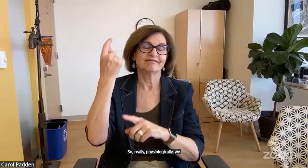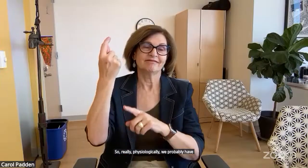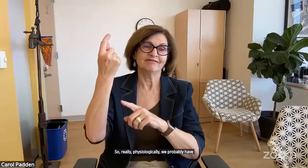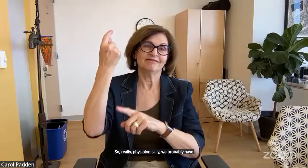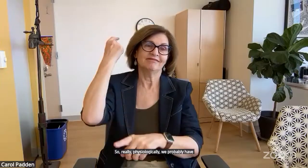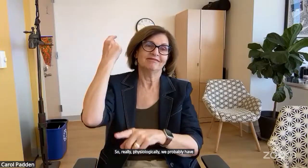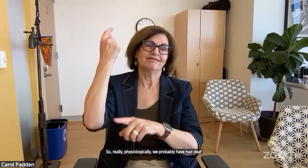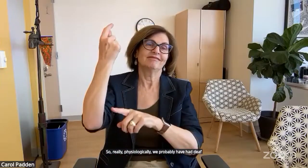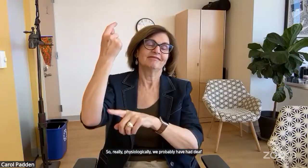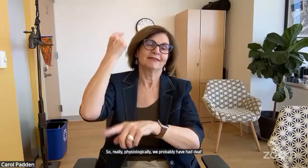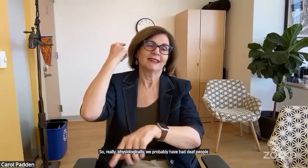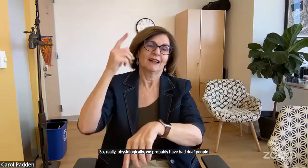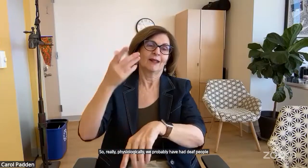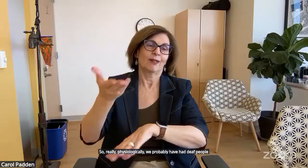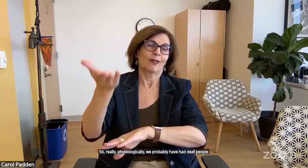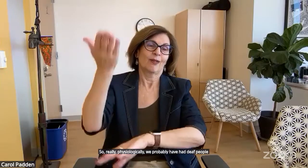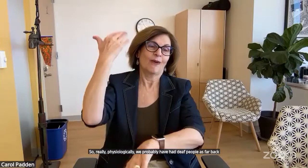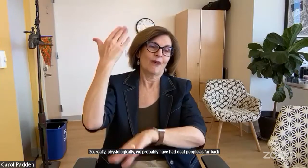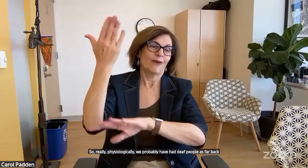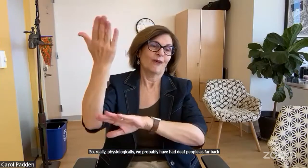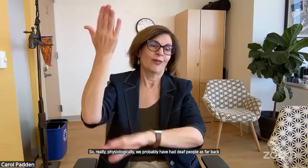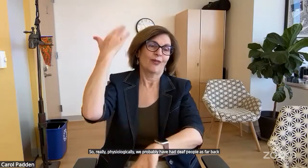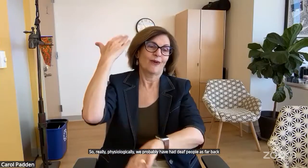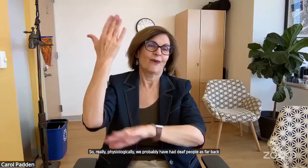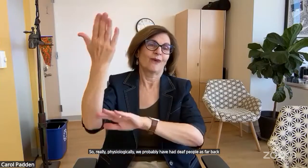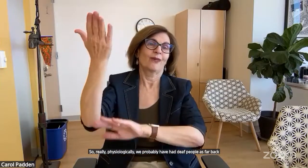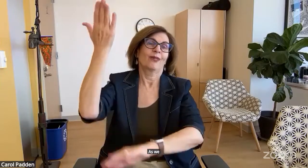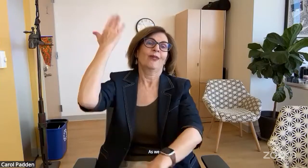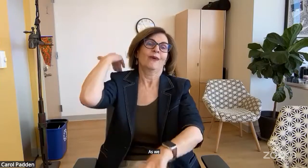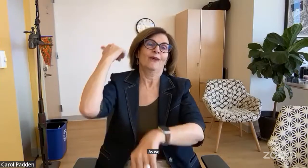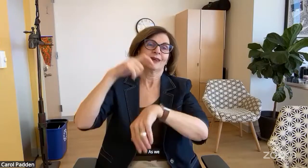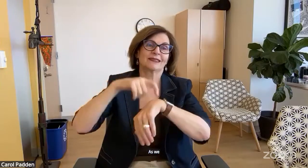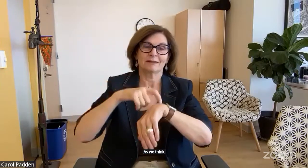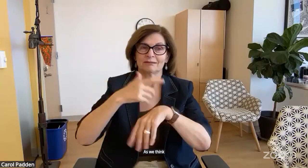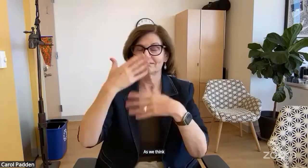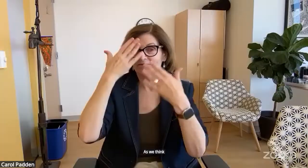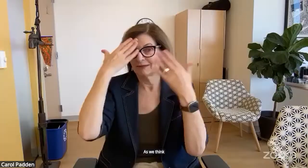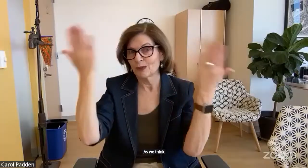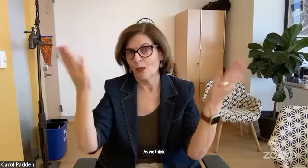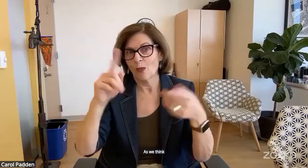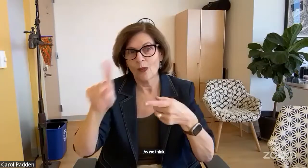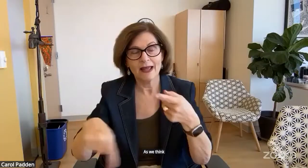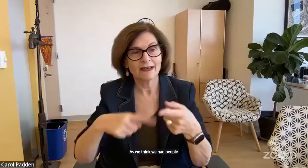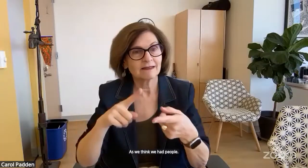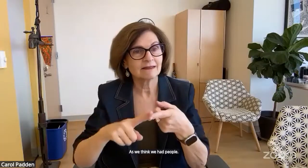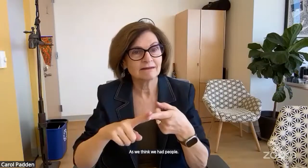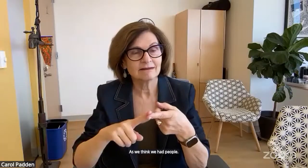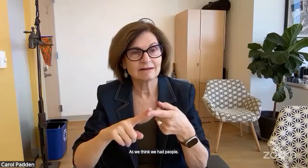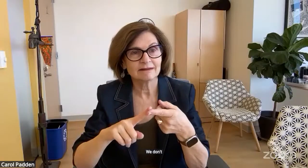deaf people as far back as we think we had people. We don't know